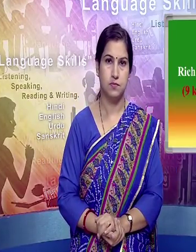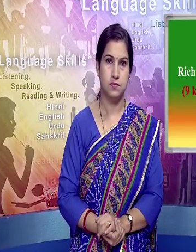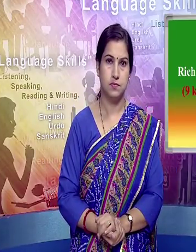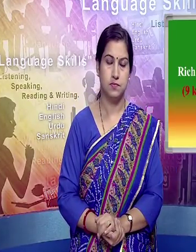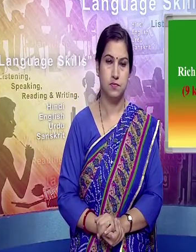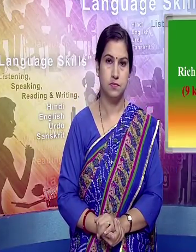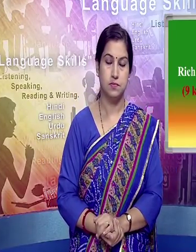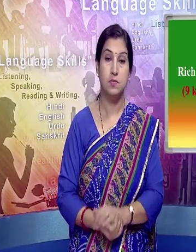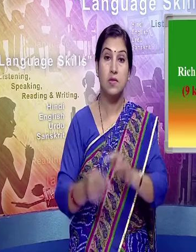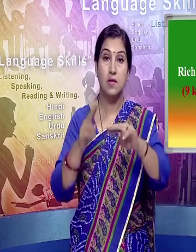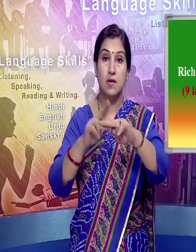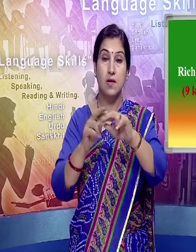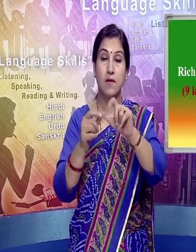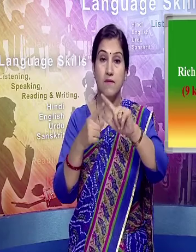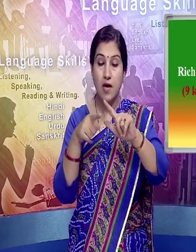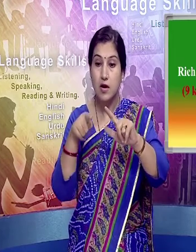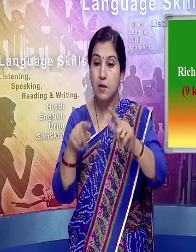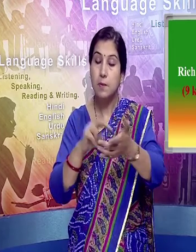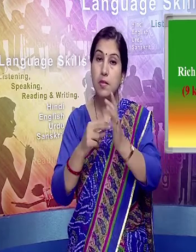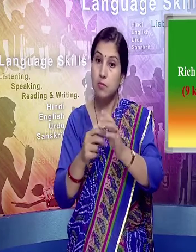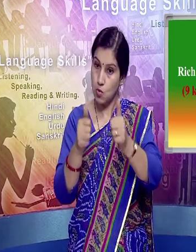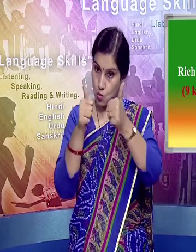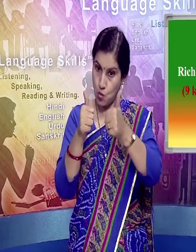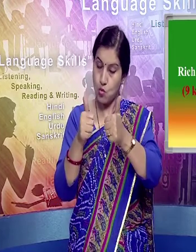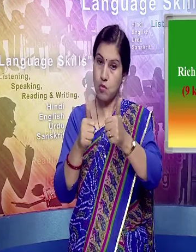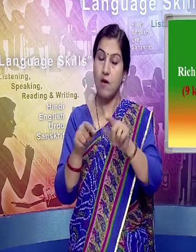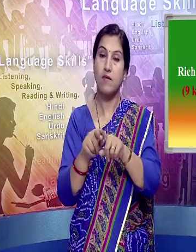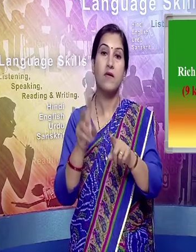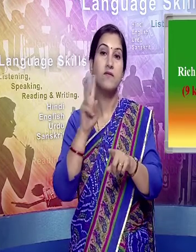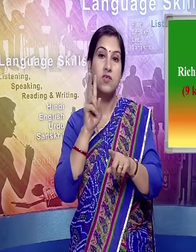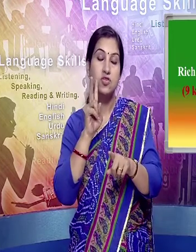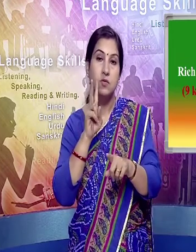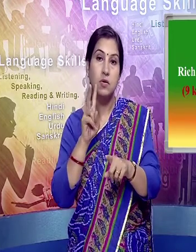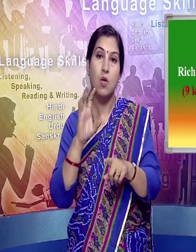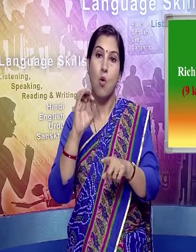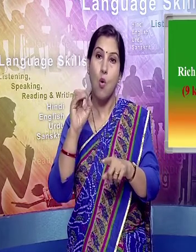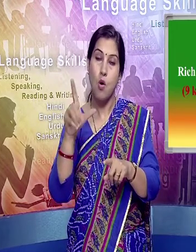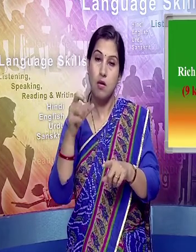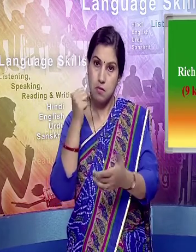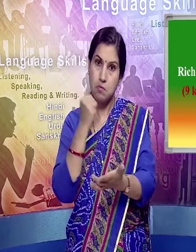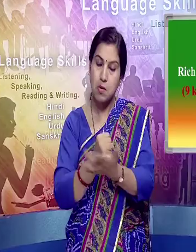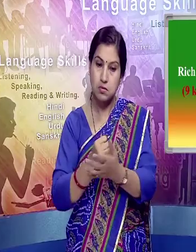Fat includes both fats. Vegetable oil fat, it is a rich source of energy.